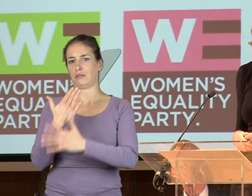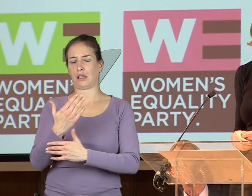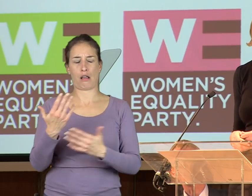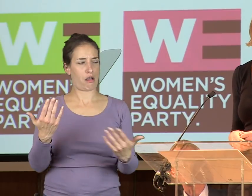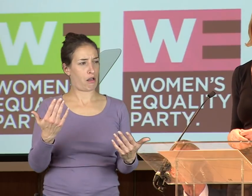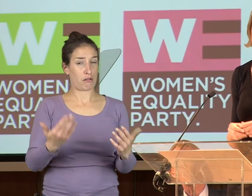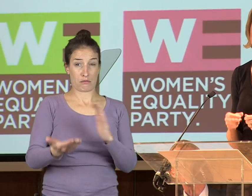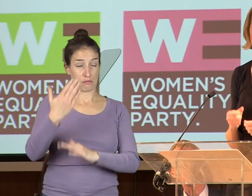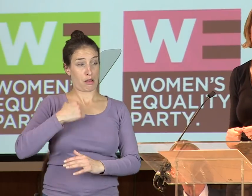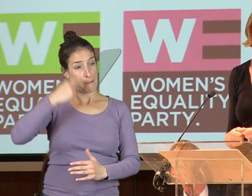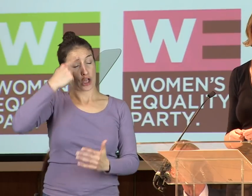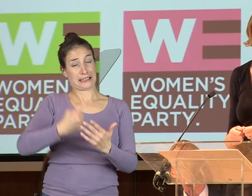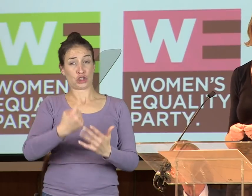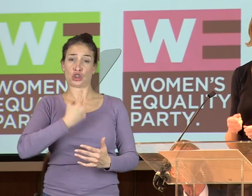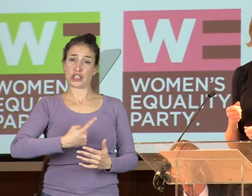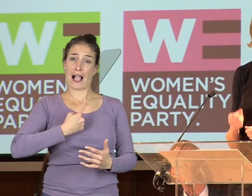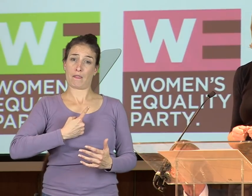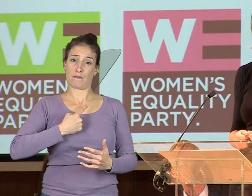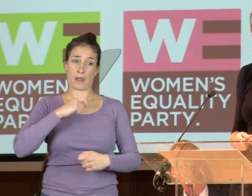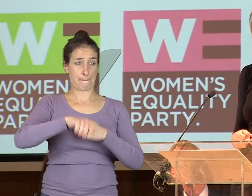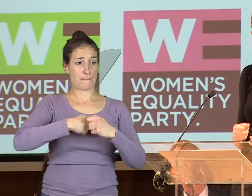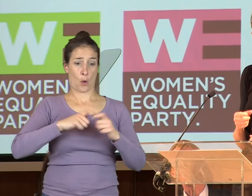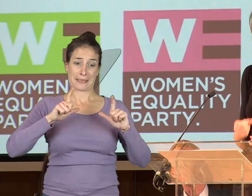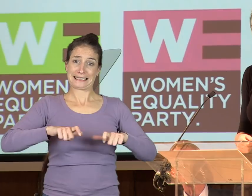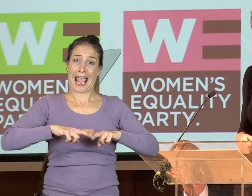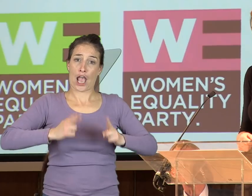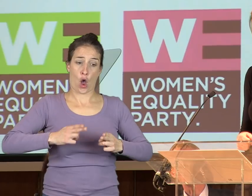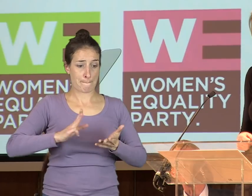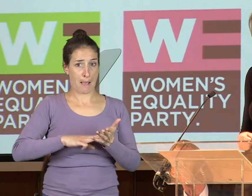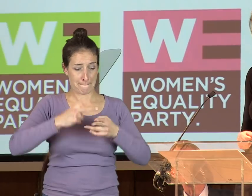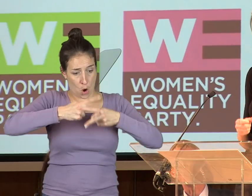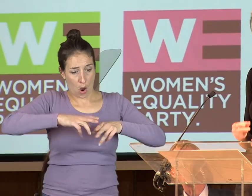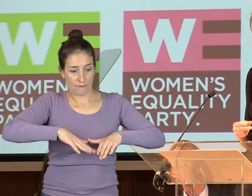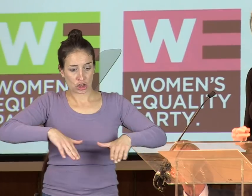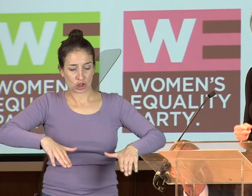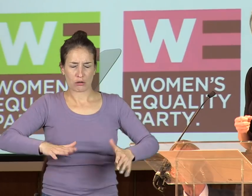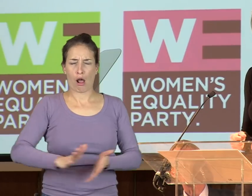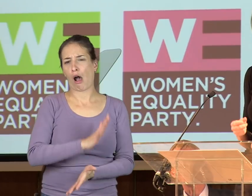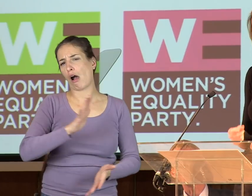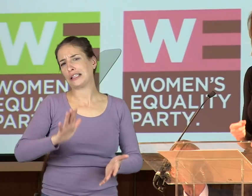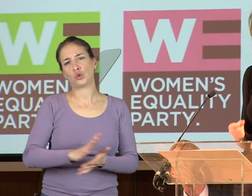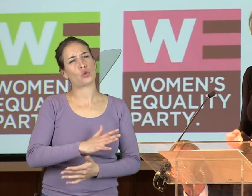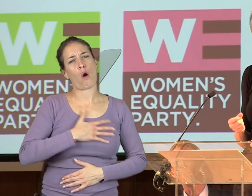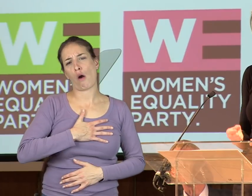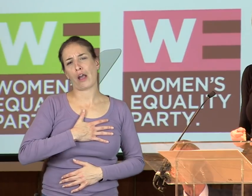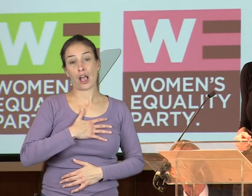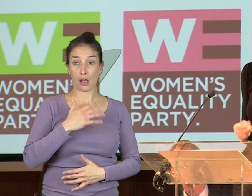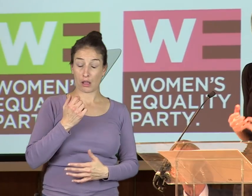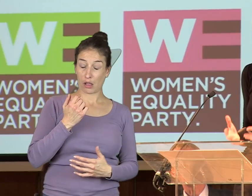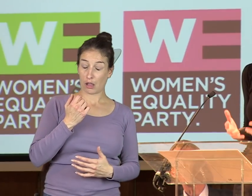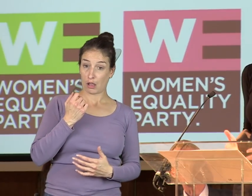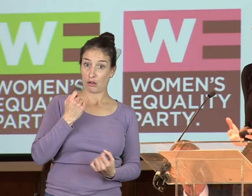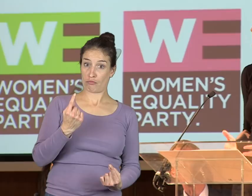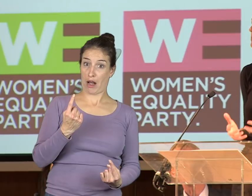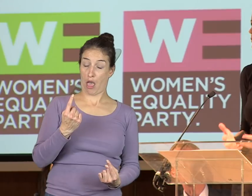immensely. But it saddens me that I have been out of the workforce for such a long time that getting a job that doesn't just pay for childcare